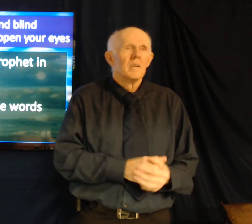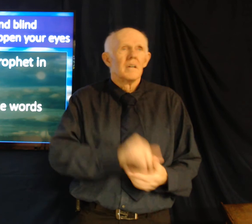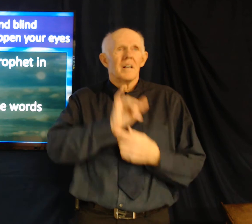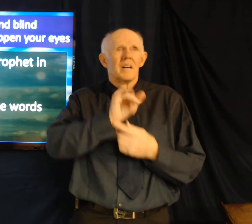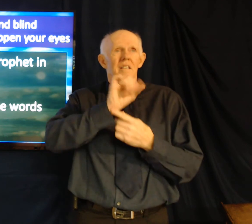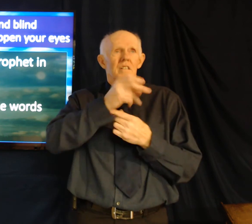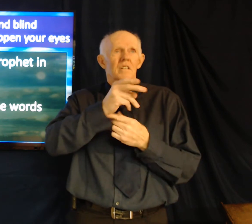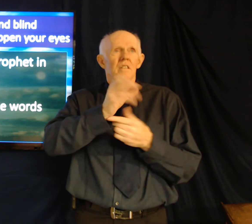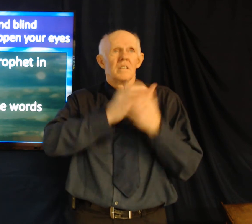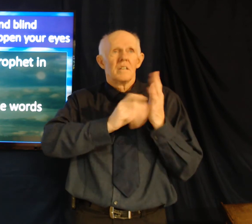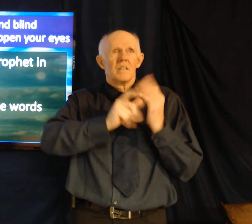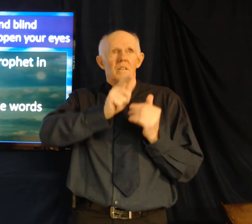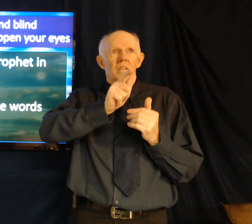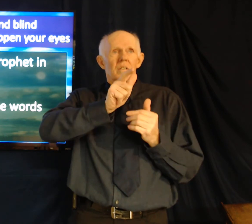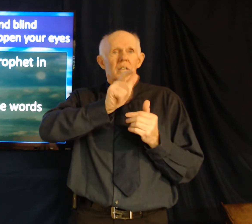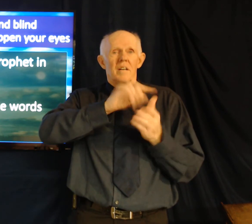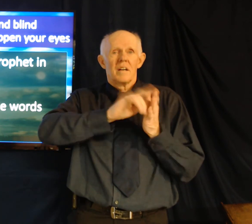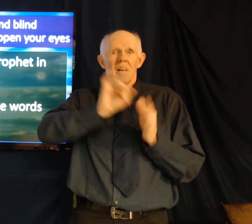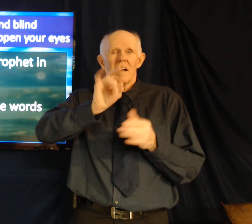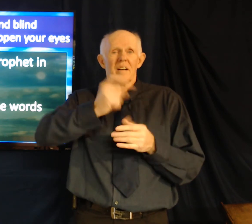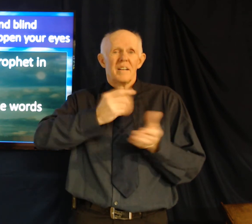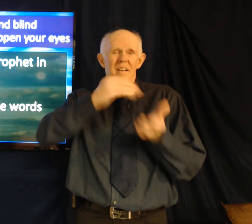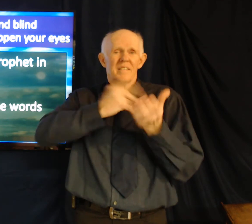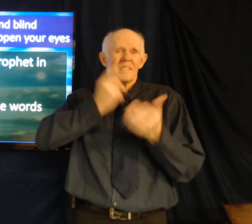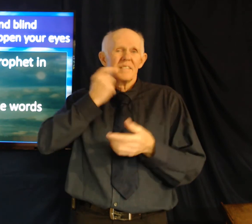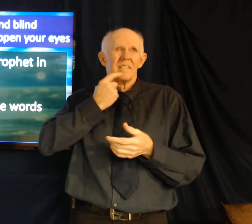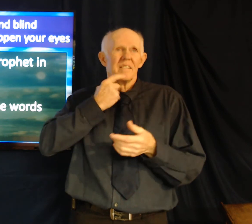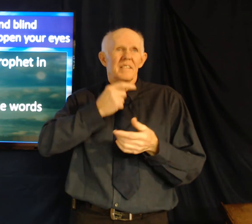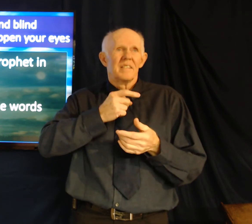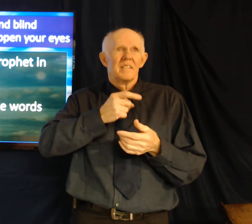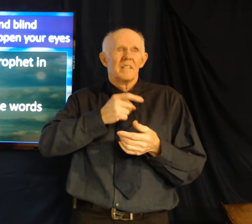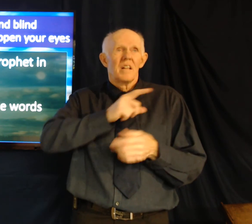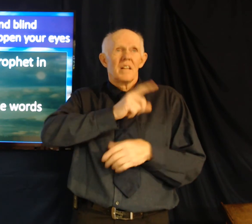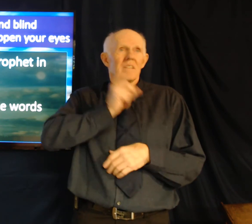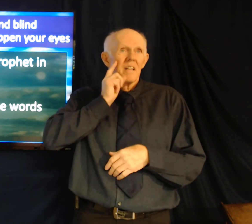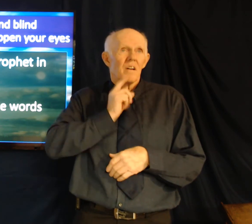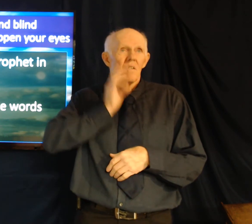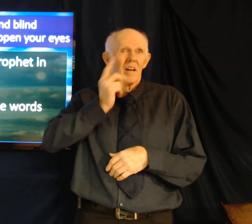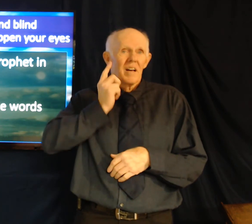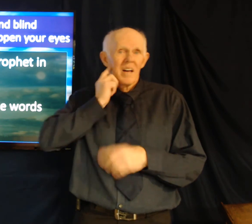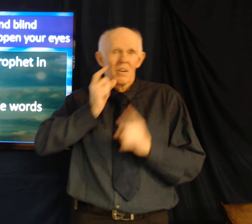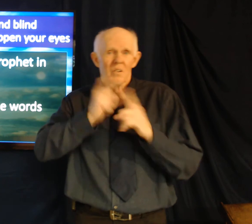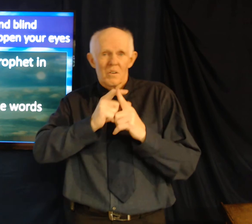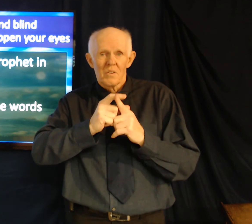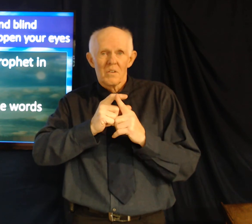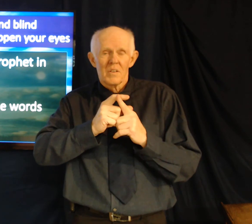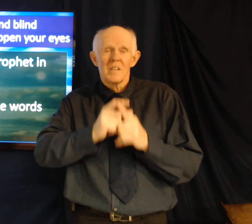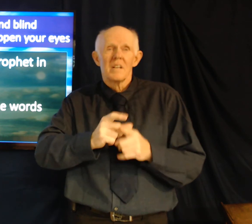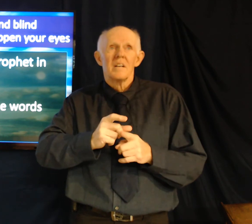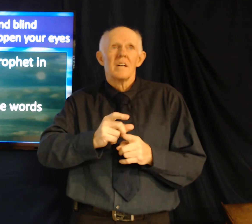isaiah 29 18 the deaf shall hear the words